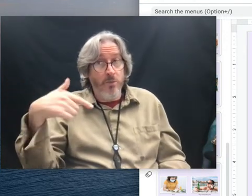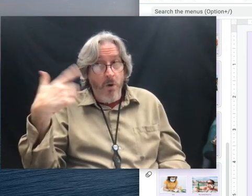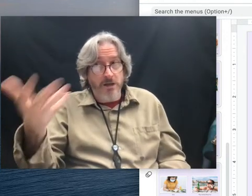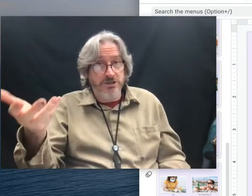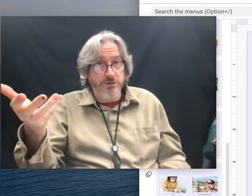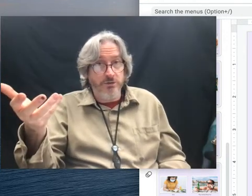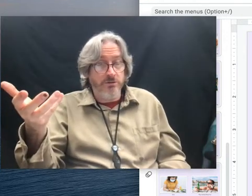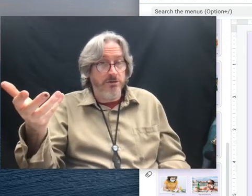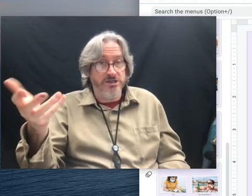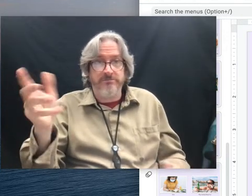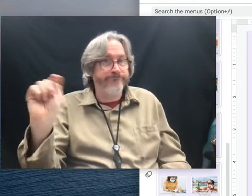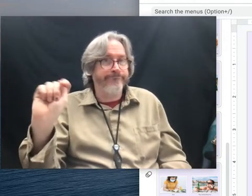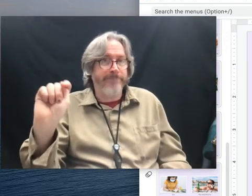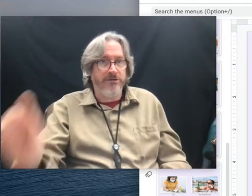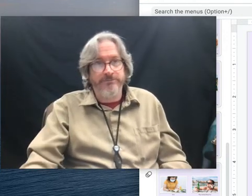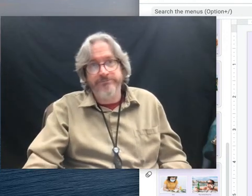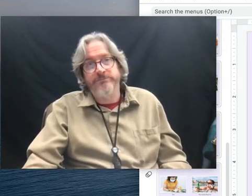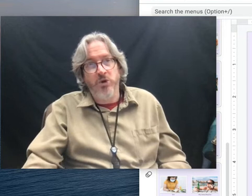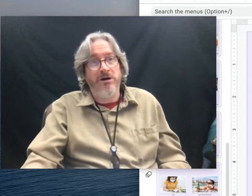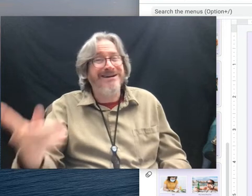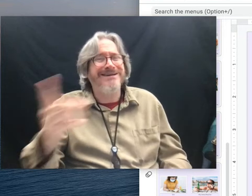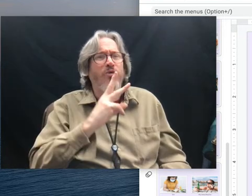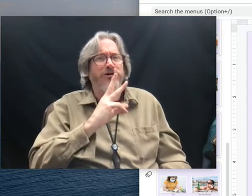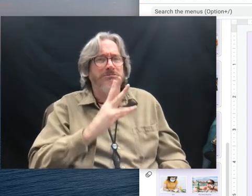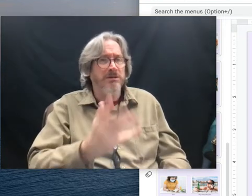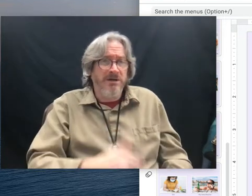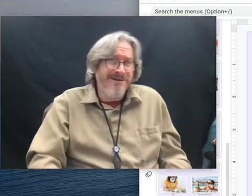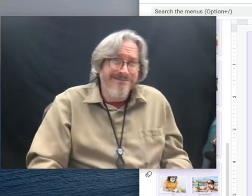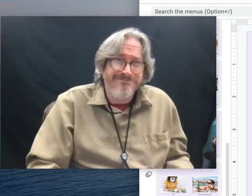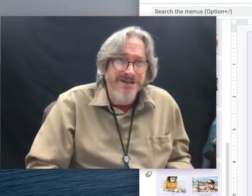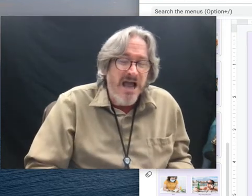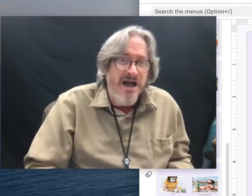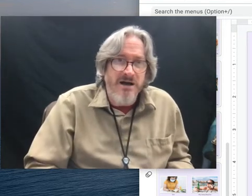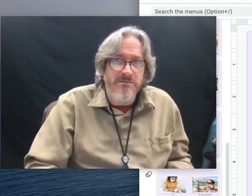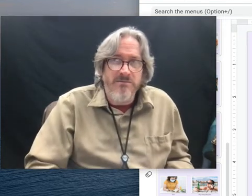we want to just bathroom or water.